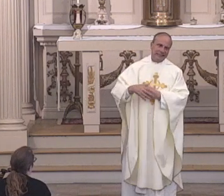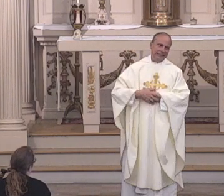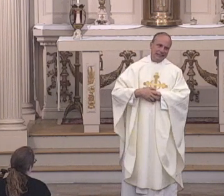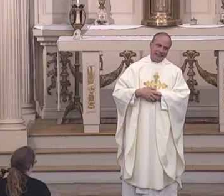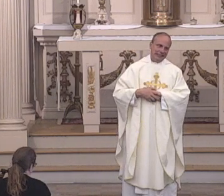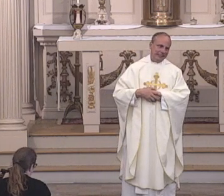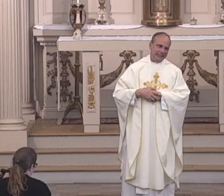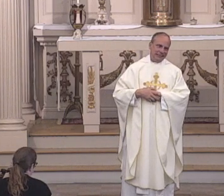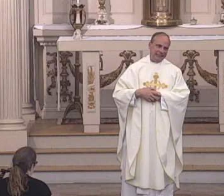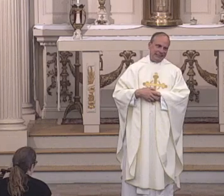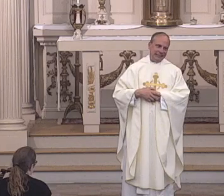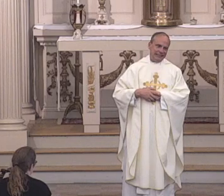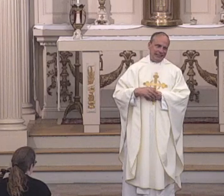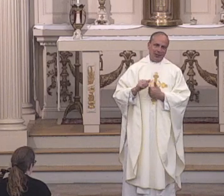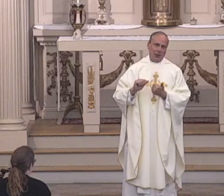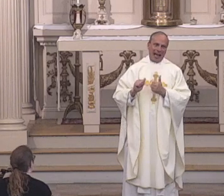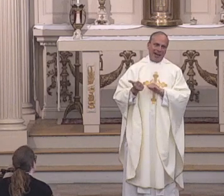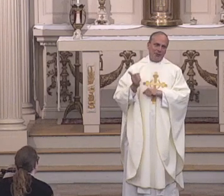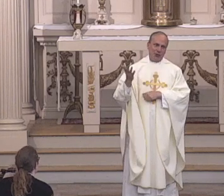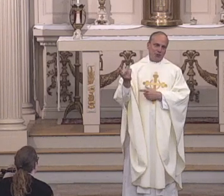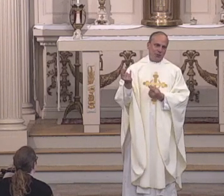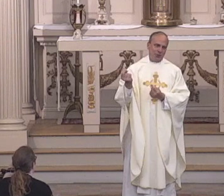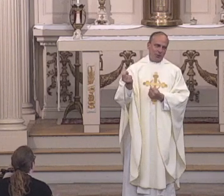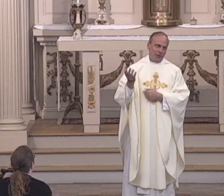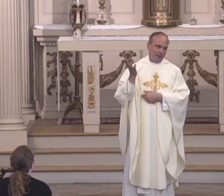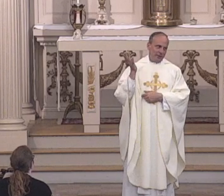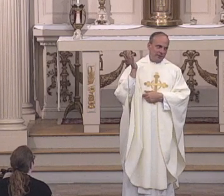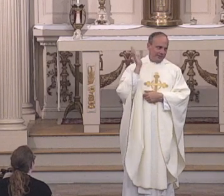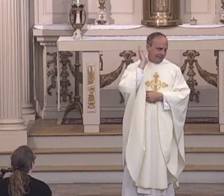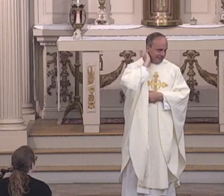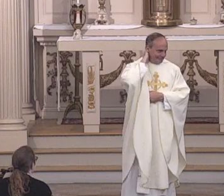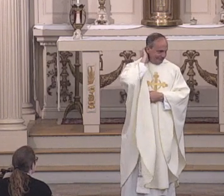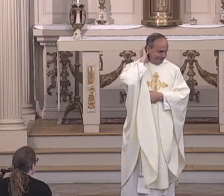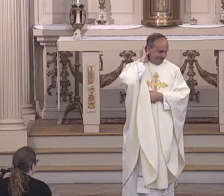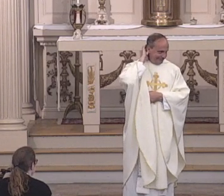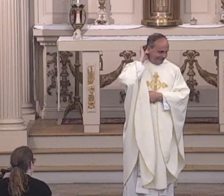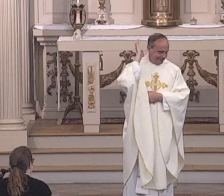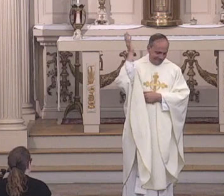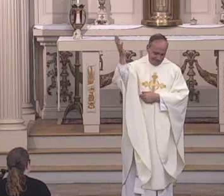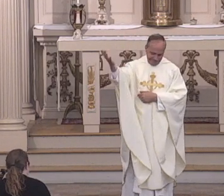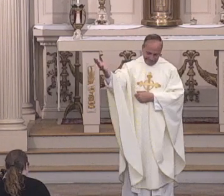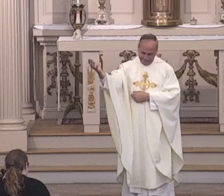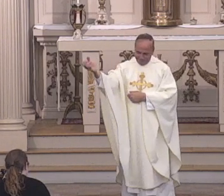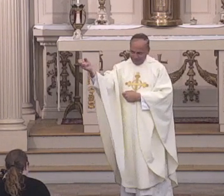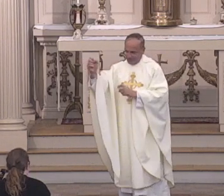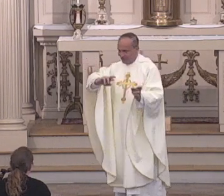bad for her. It's not going to be easy. I don't know how she's going to do it.